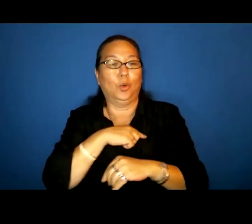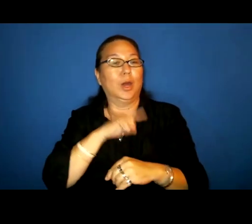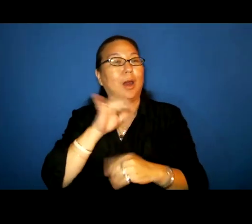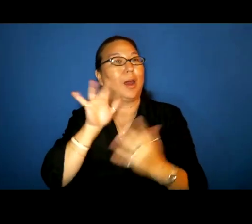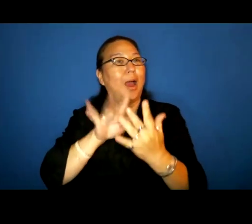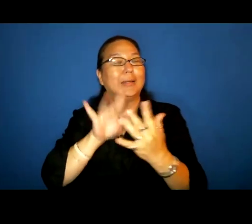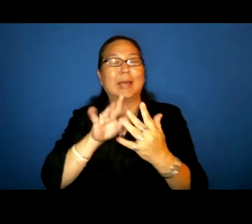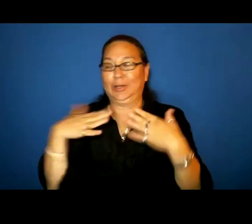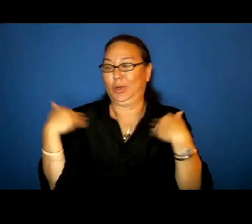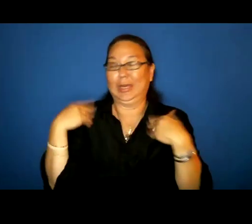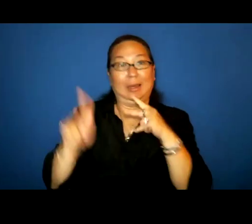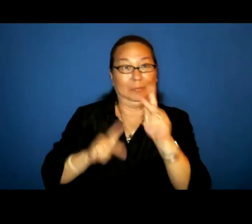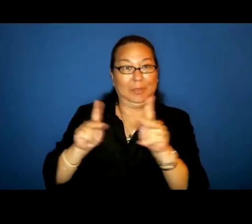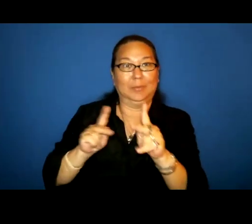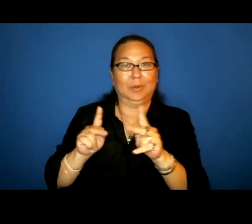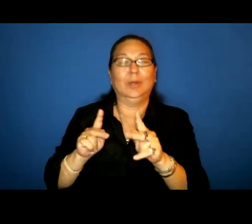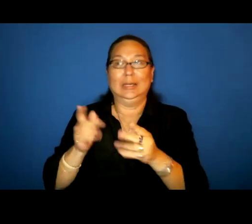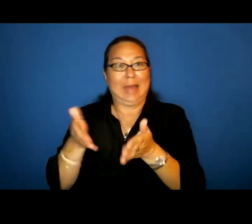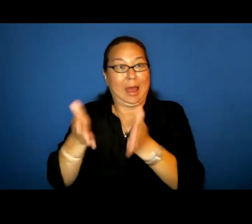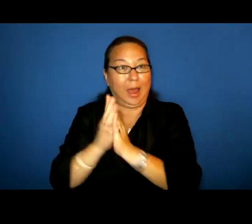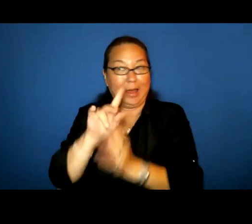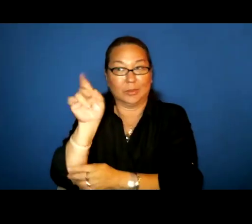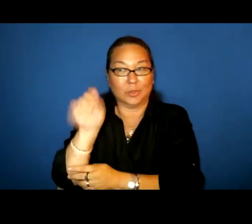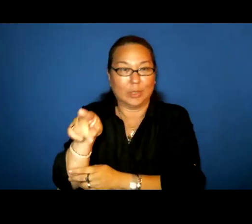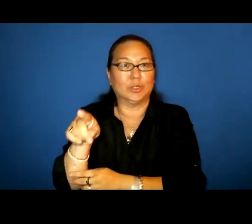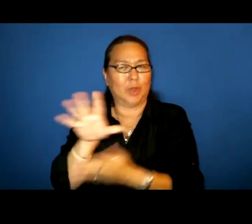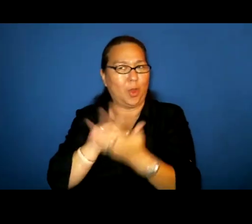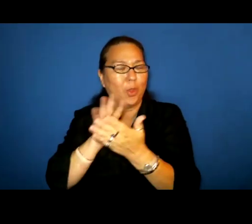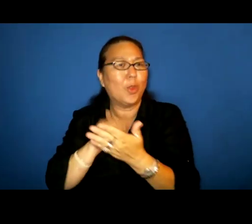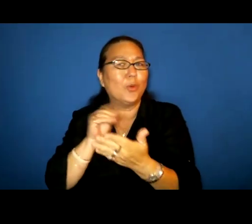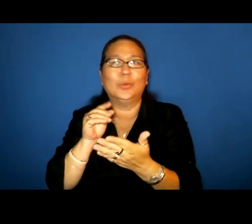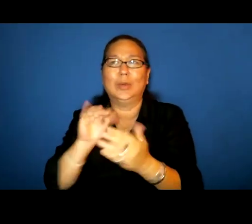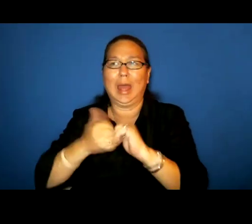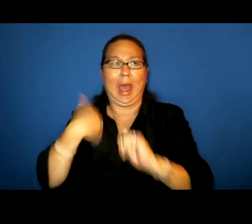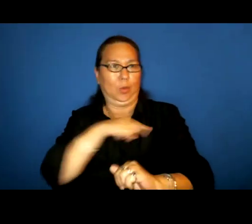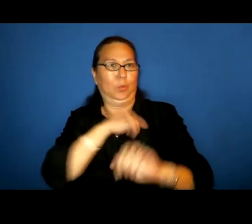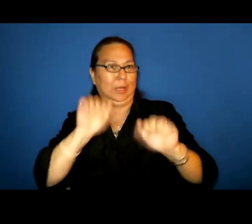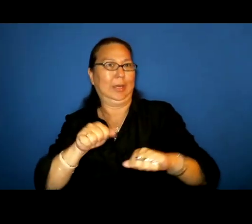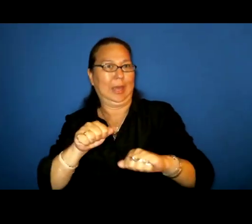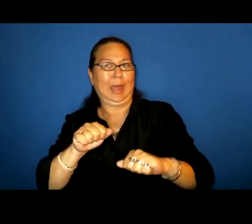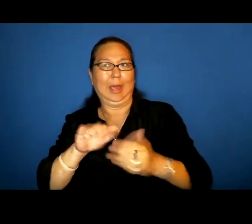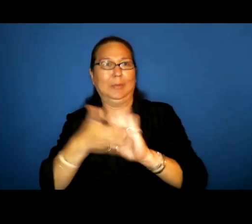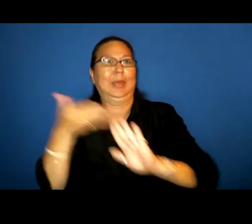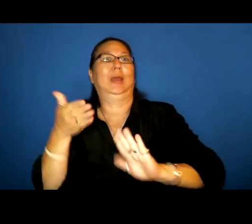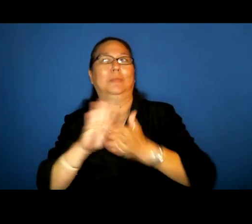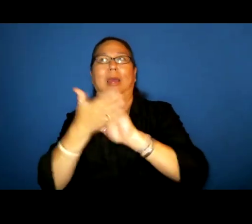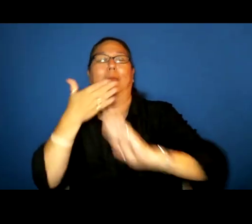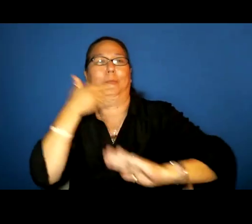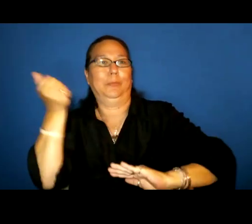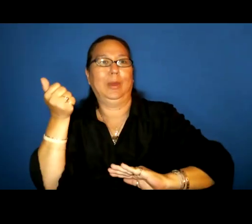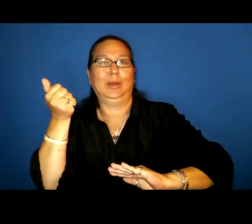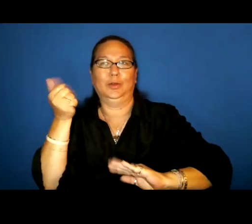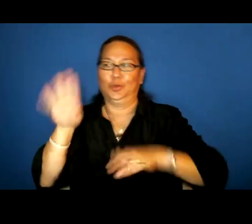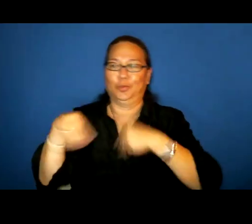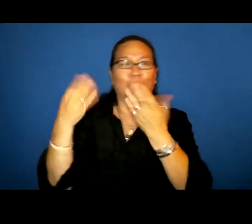people to ask questions and listen and learn about the feedback that they have for how we can do better as a district and as a city. So